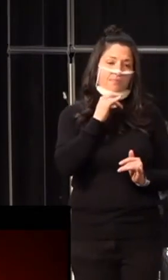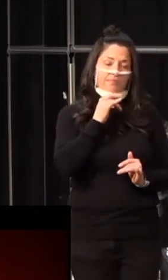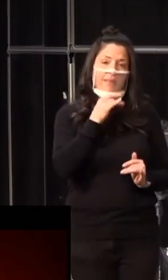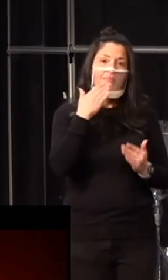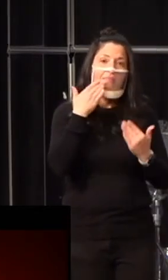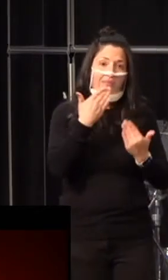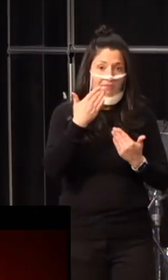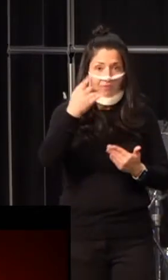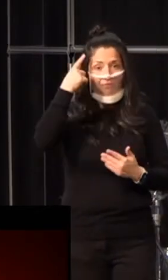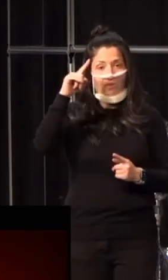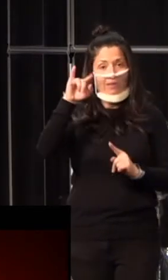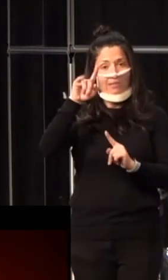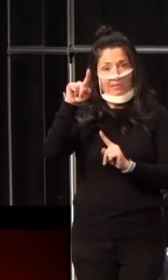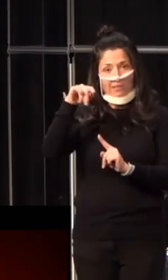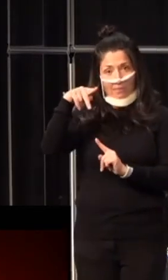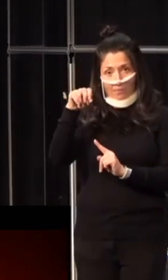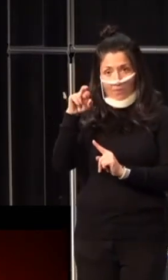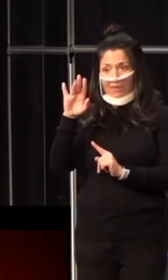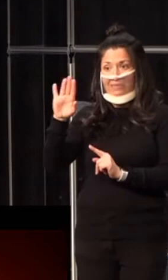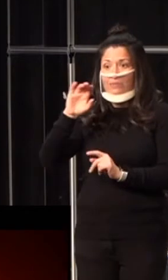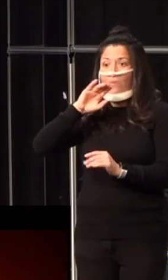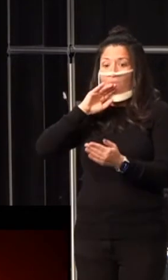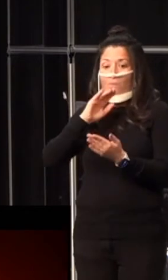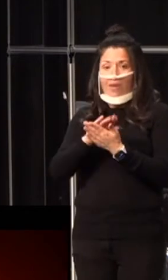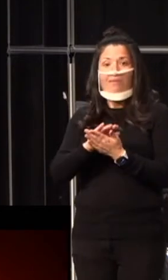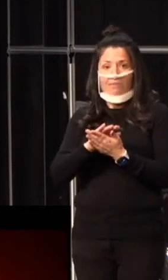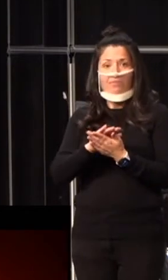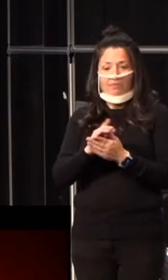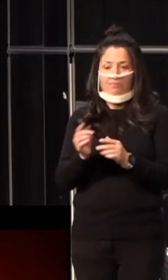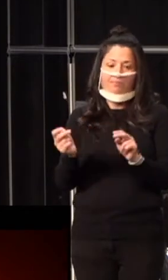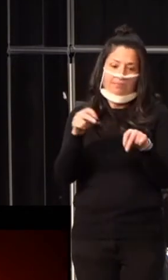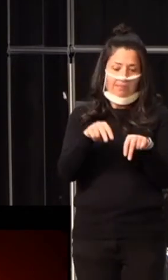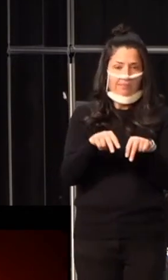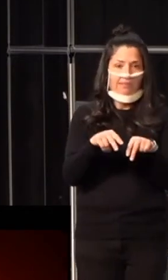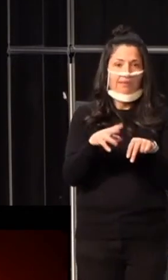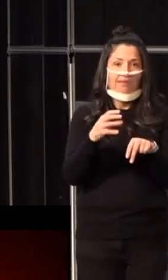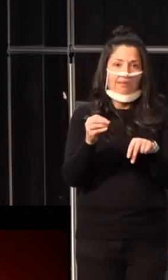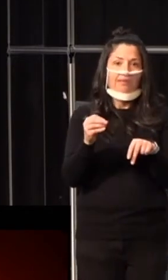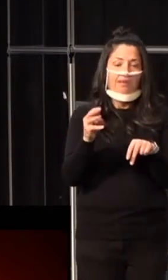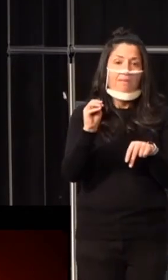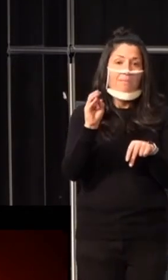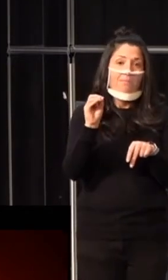in and Moses was spared. And God's plan continues.